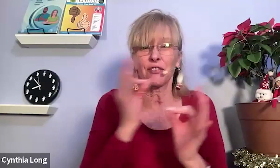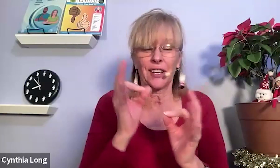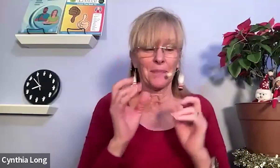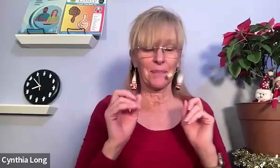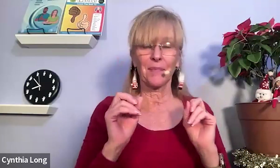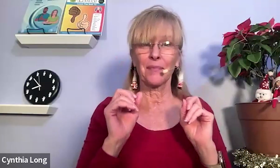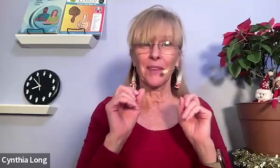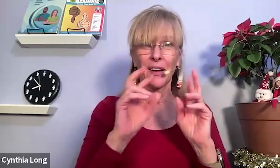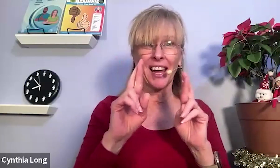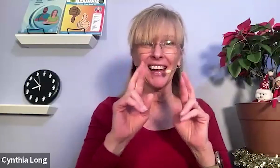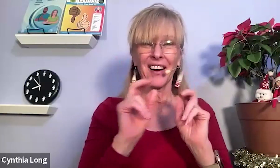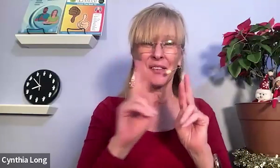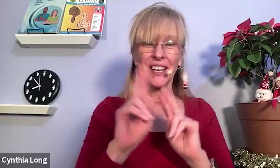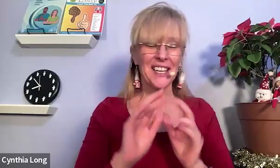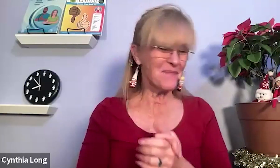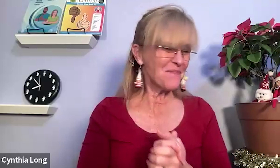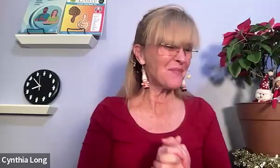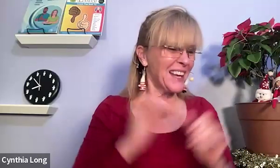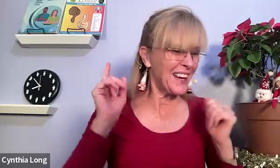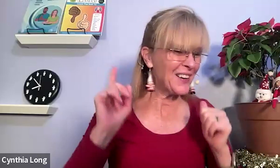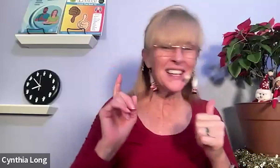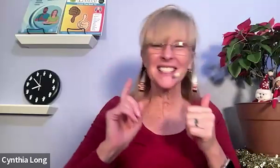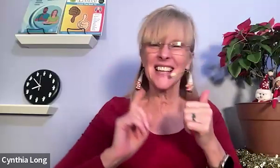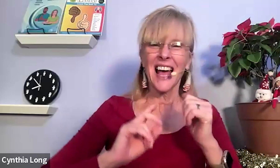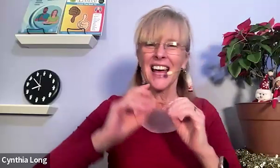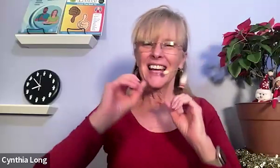free. Okay, are you ready? Here is